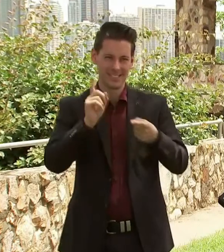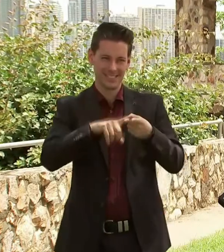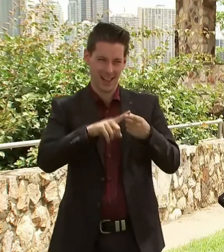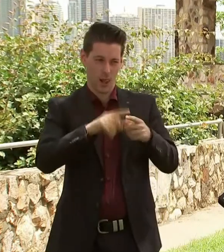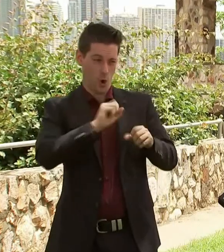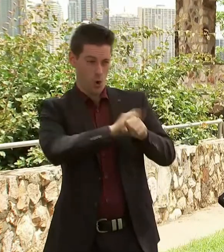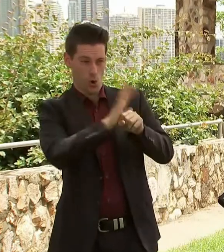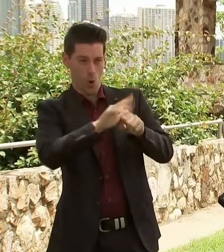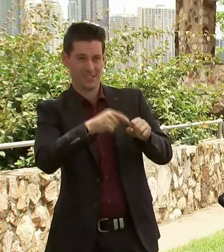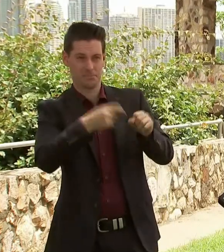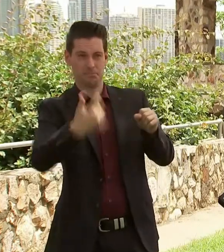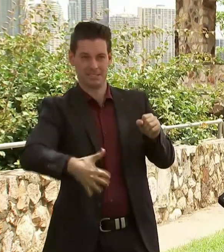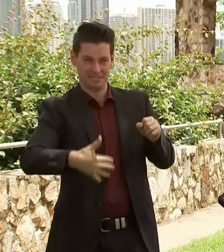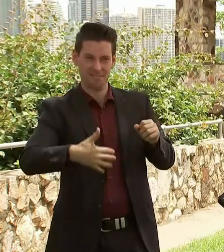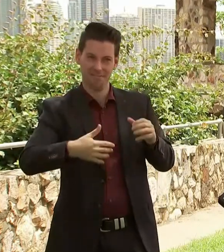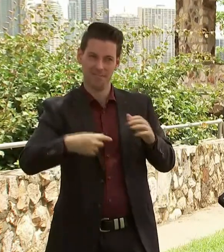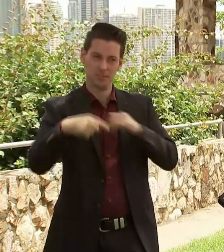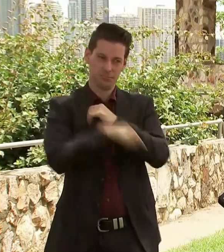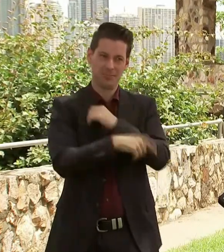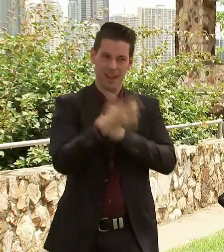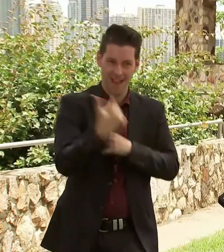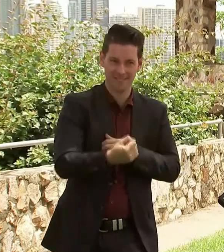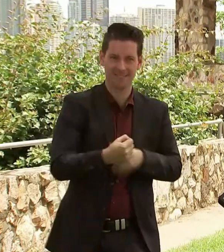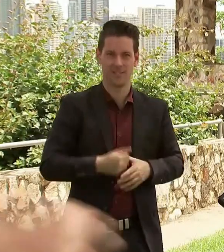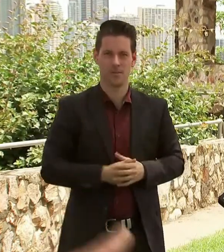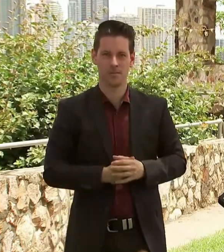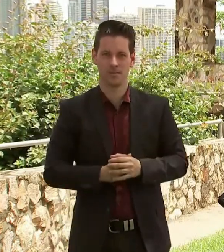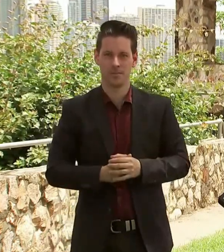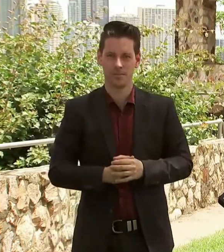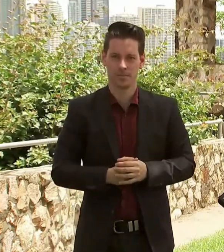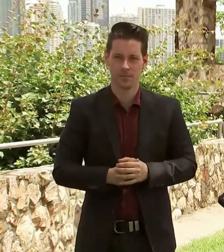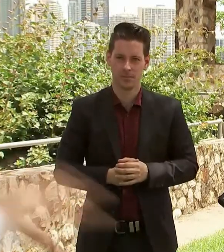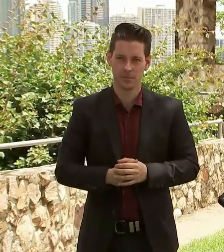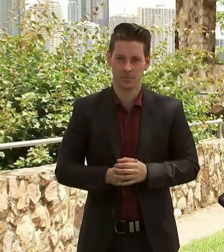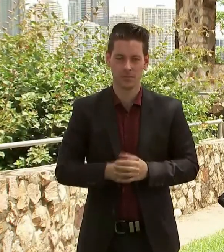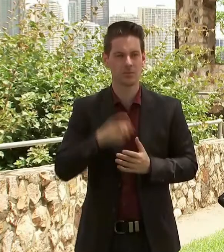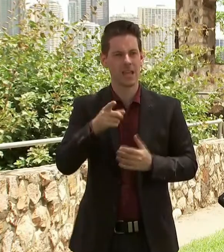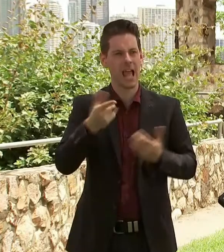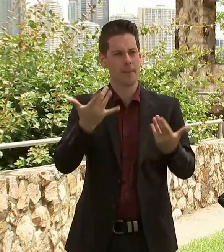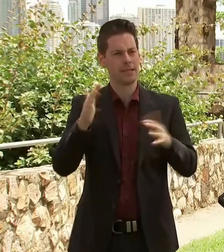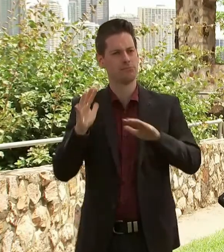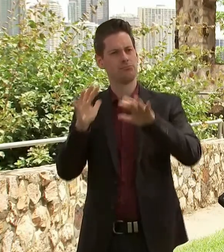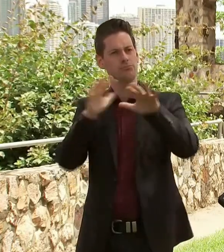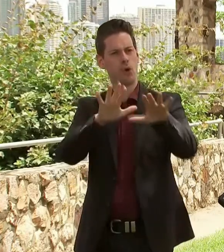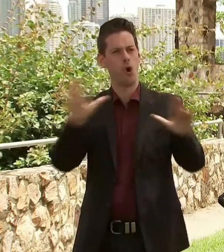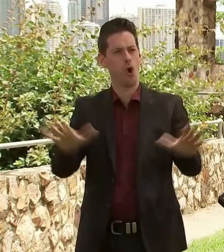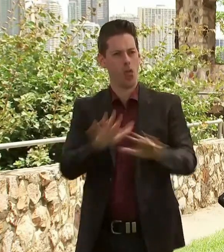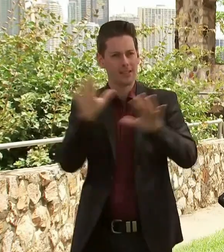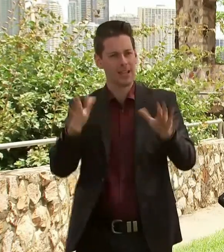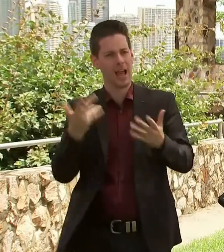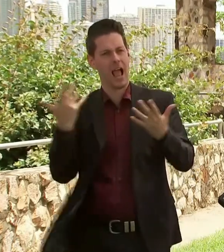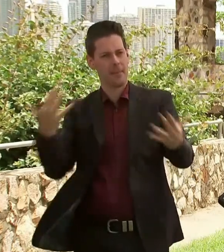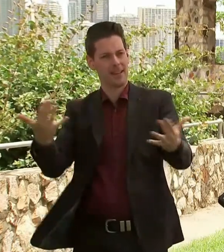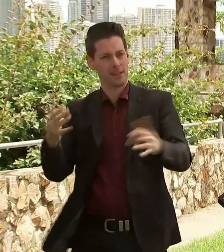COVID, and that will continue in the future too. Do you have any projections on how many tourists want to come here next